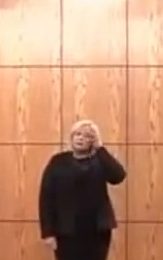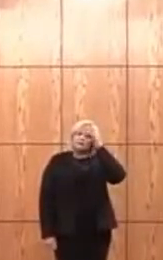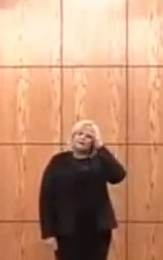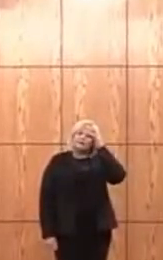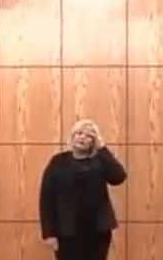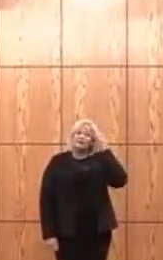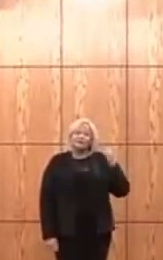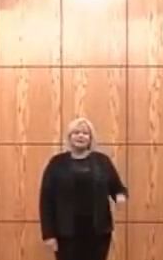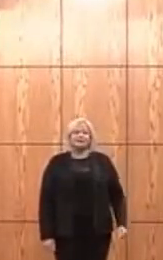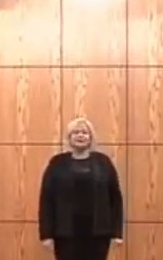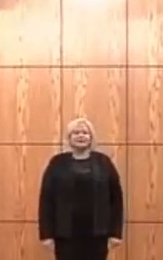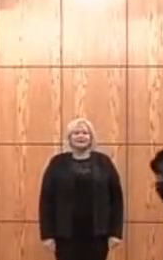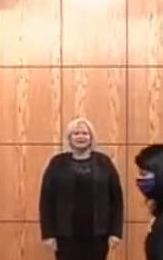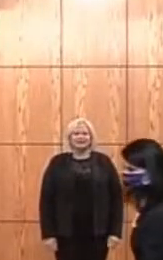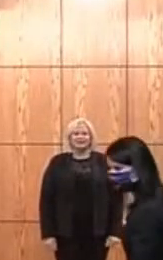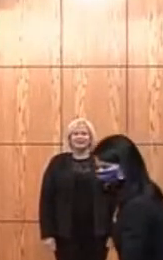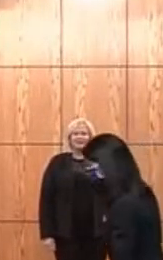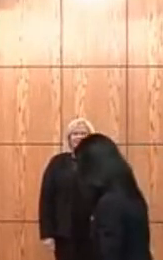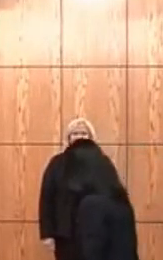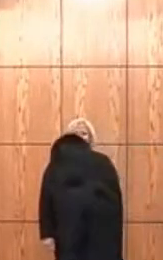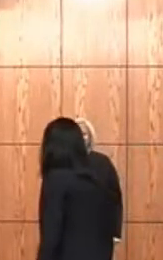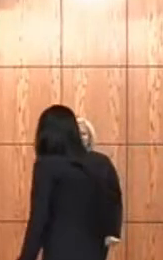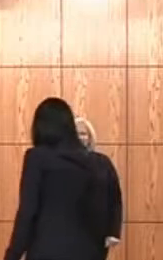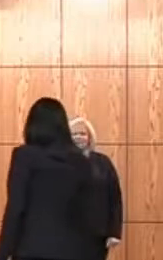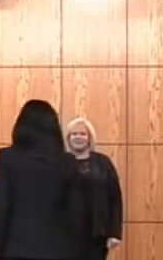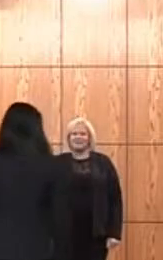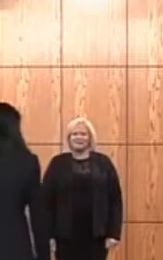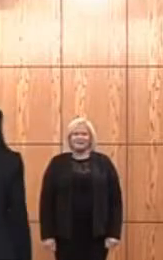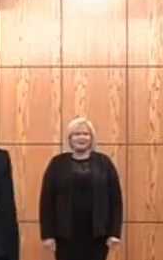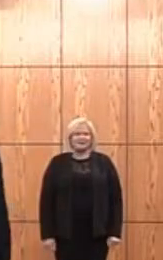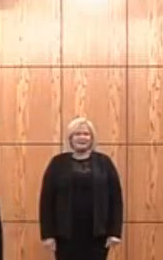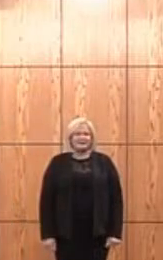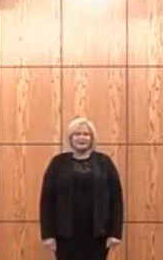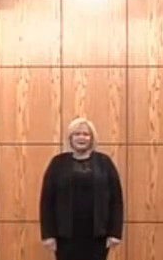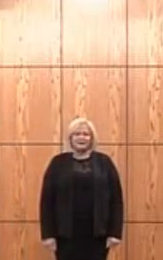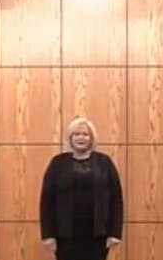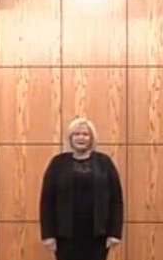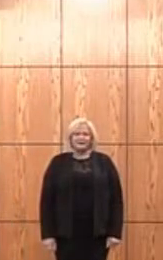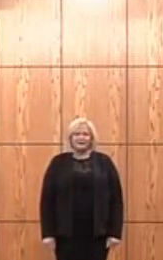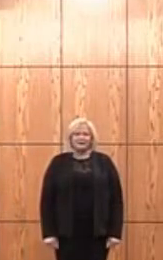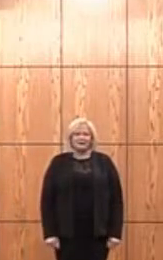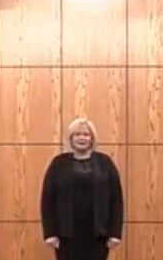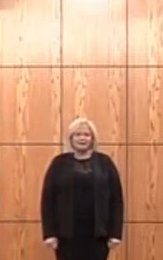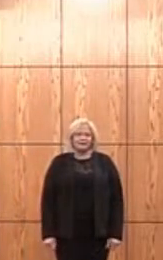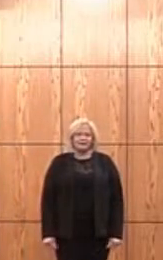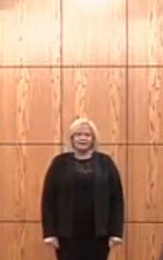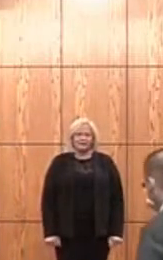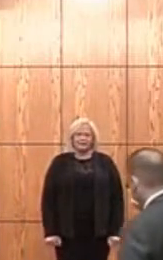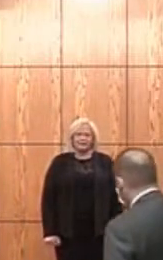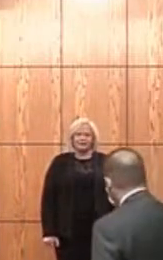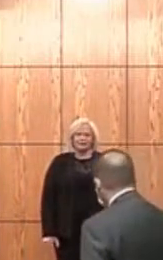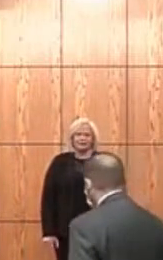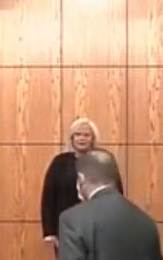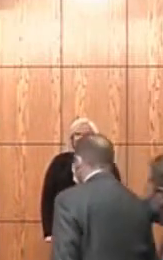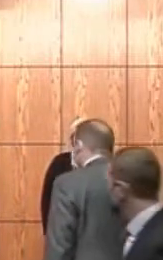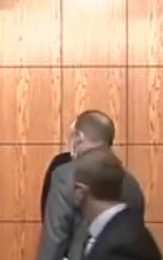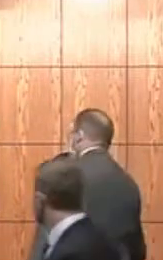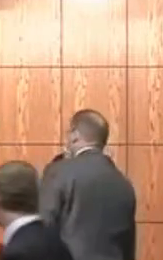Hi, how are you? Good morning, how are you? Good afternoon, rather. You guys can get on stage in one of those chairs. 40